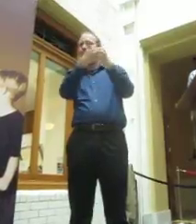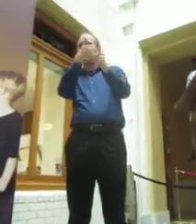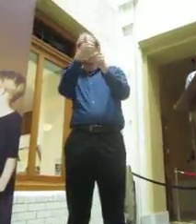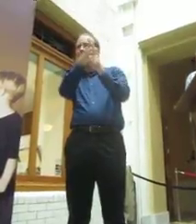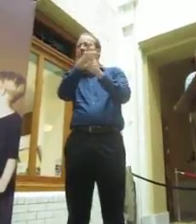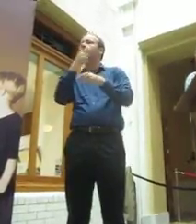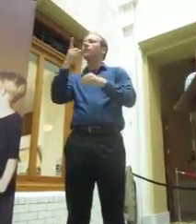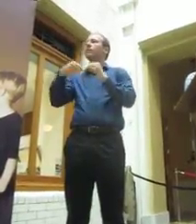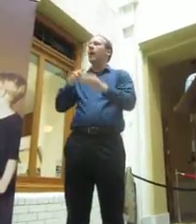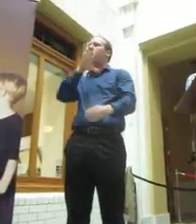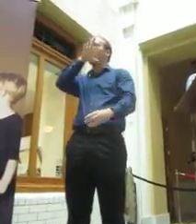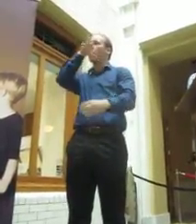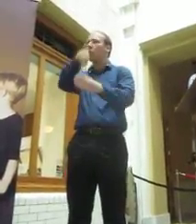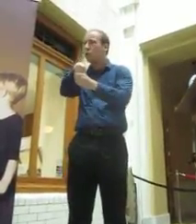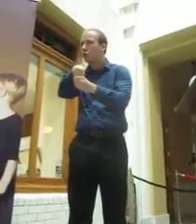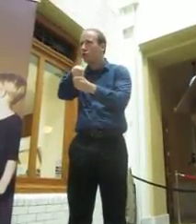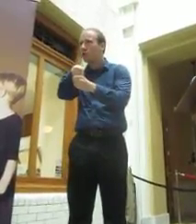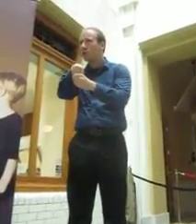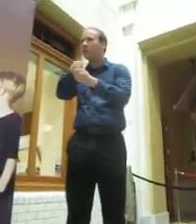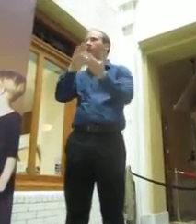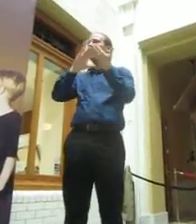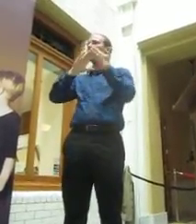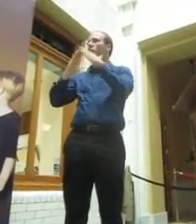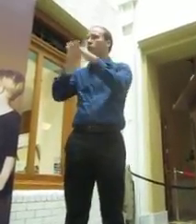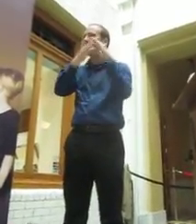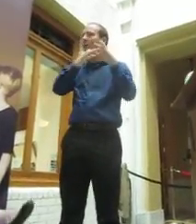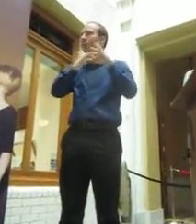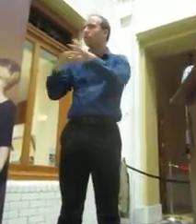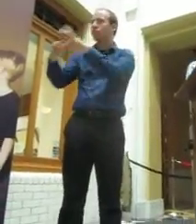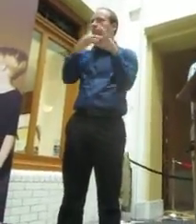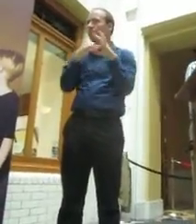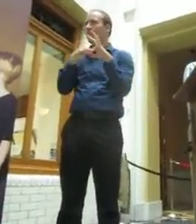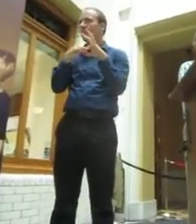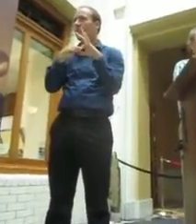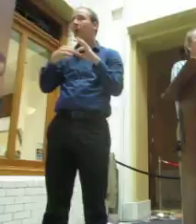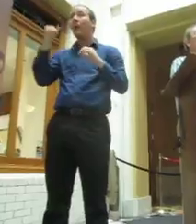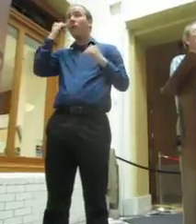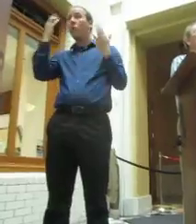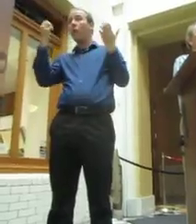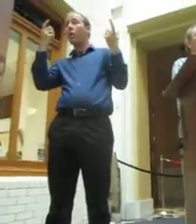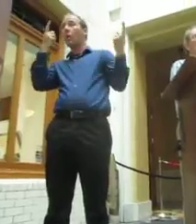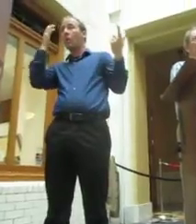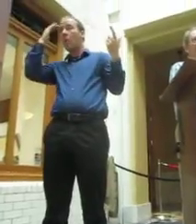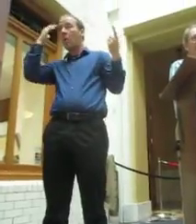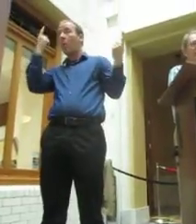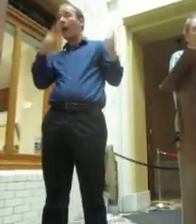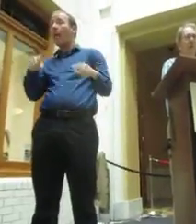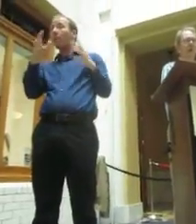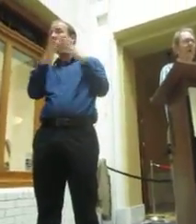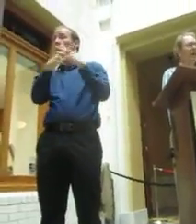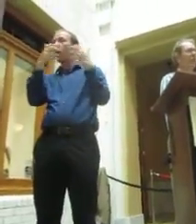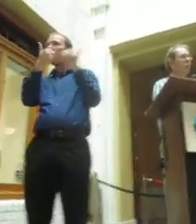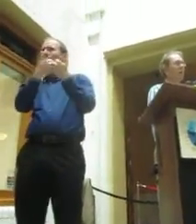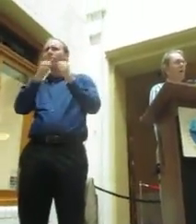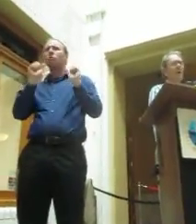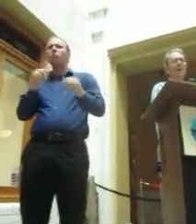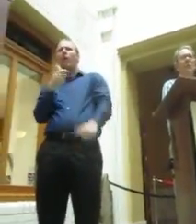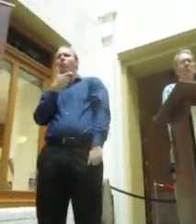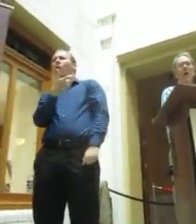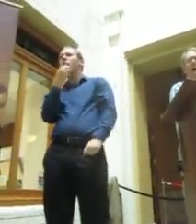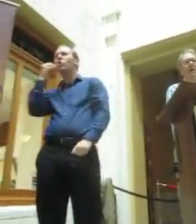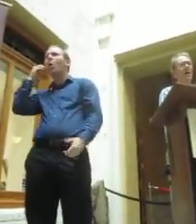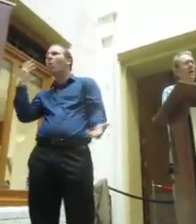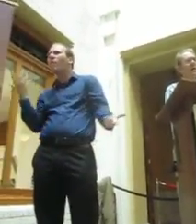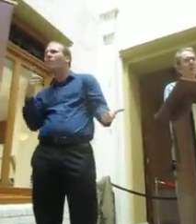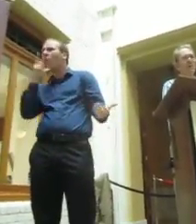community. If you just want to know what's happening at a football game, you can stay home and watch it on television. It's warmer,